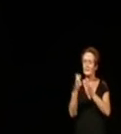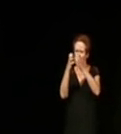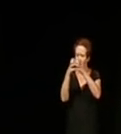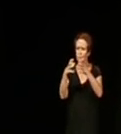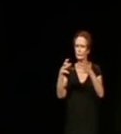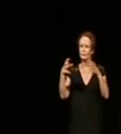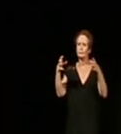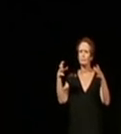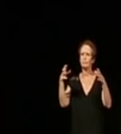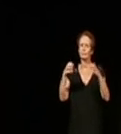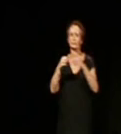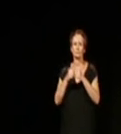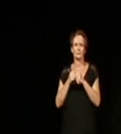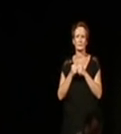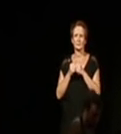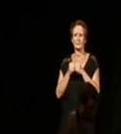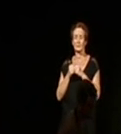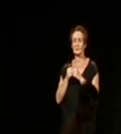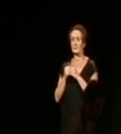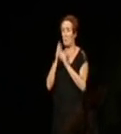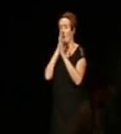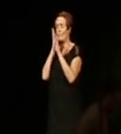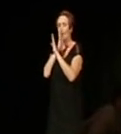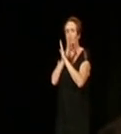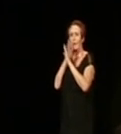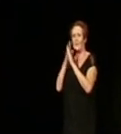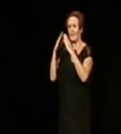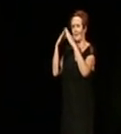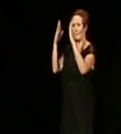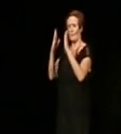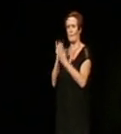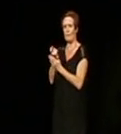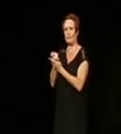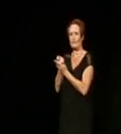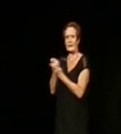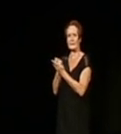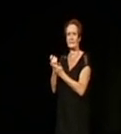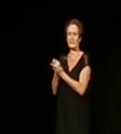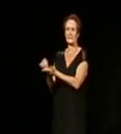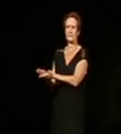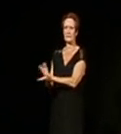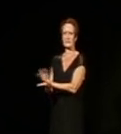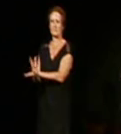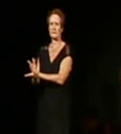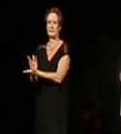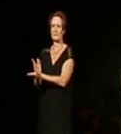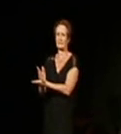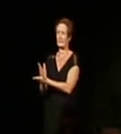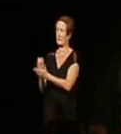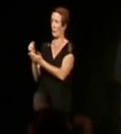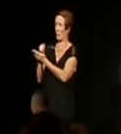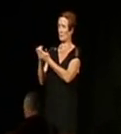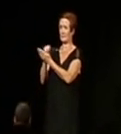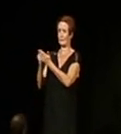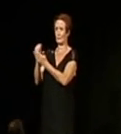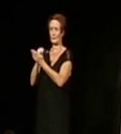people living in insecure private rented accommodation, some of it in a very bad condition. We have council